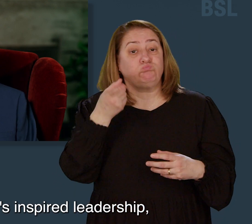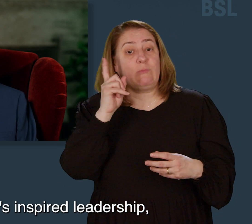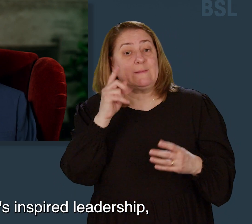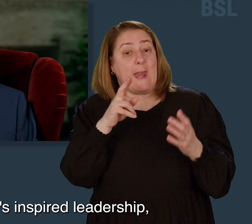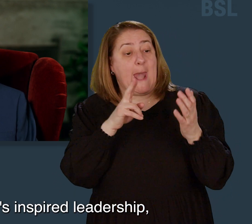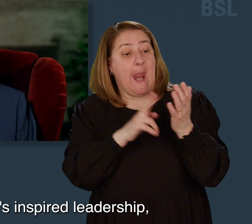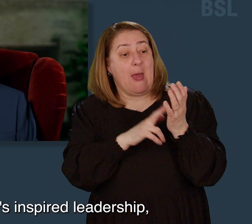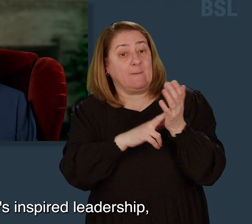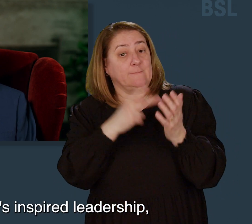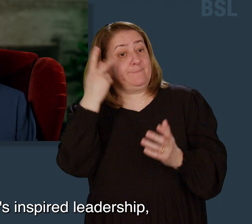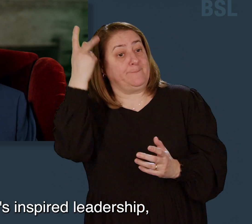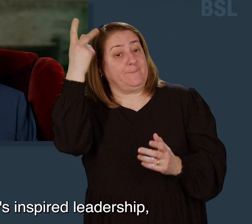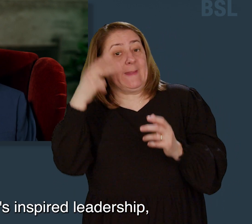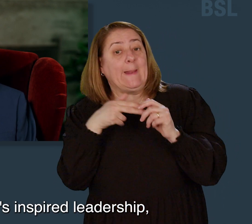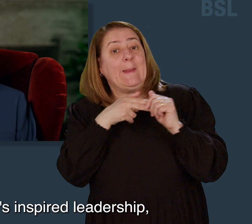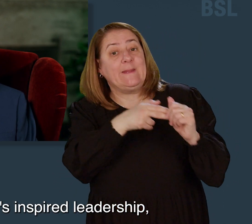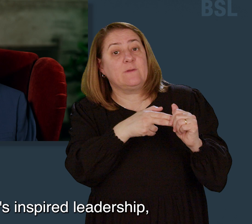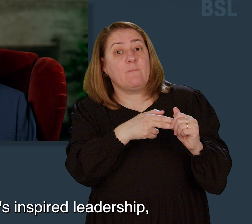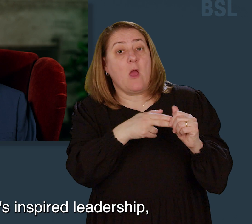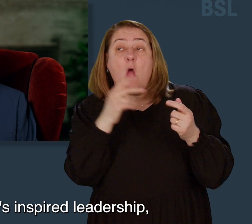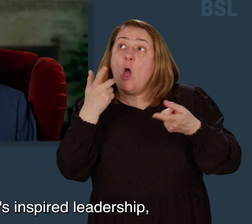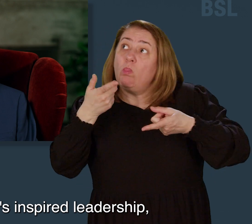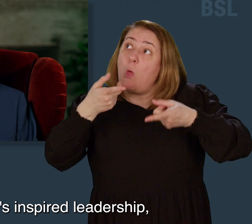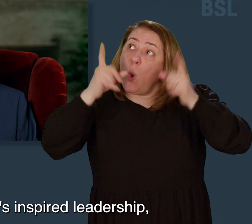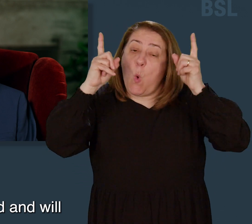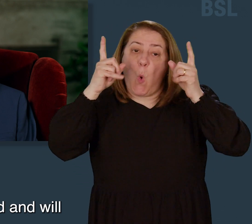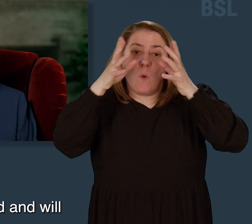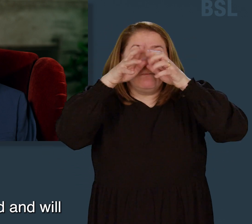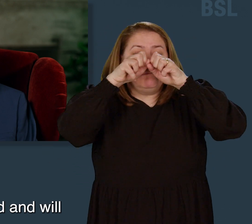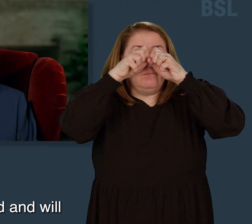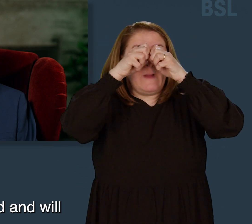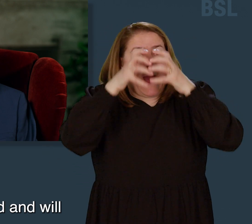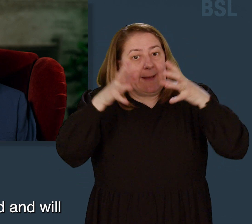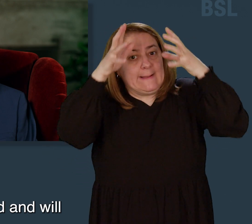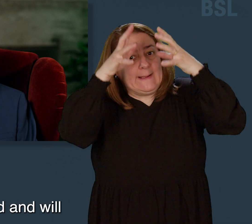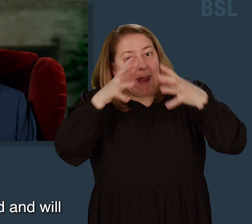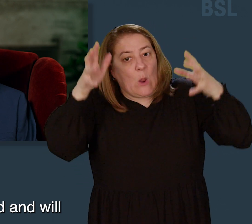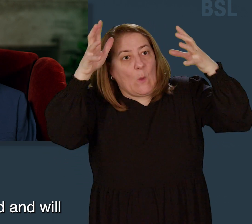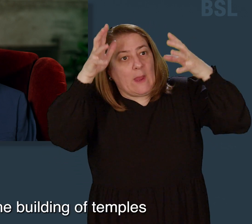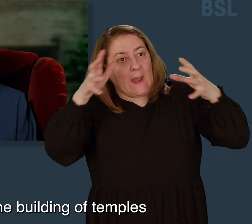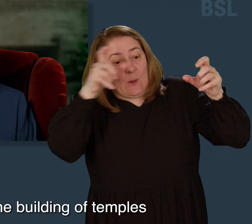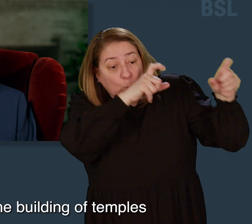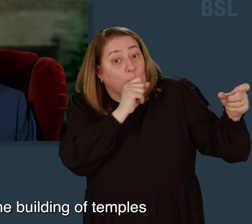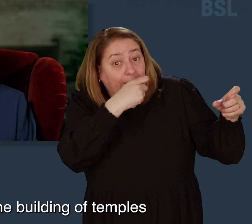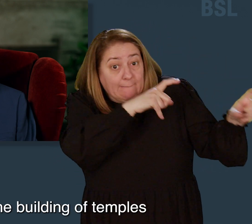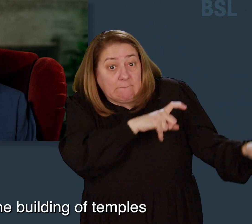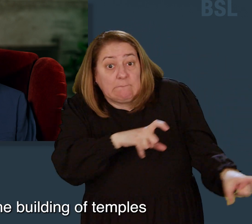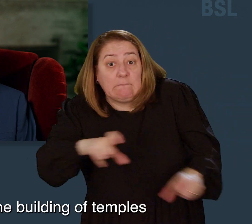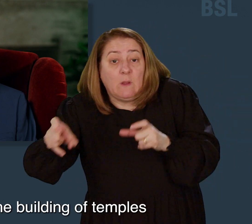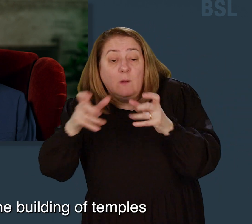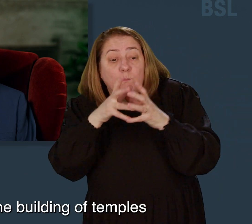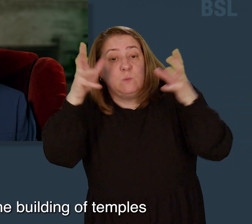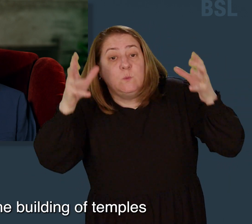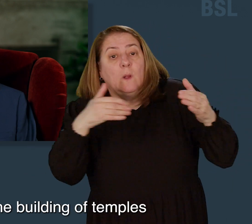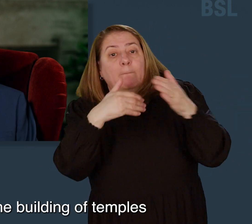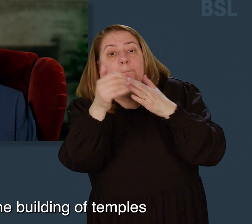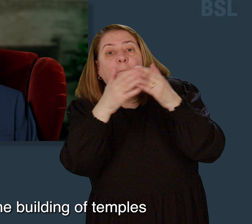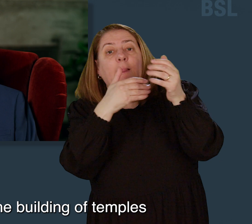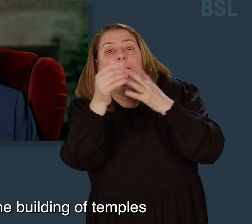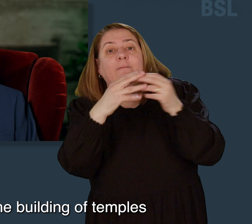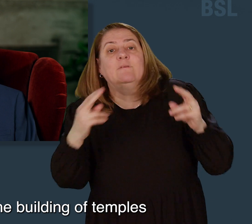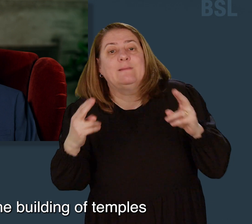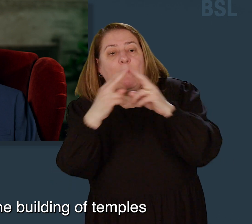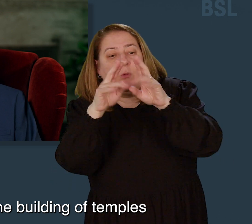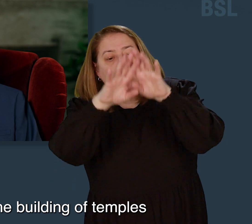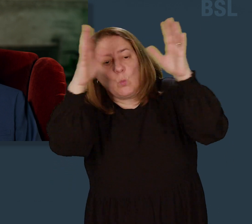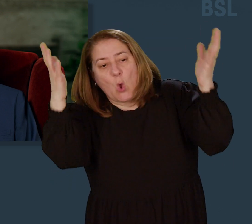Under President Nelson's inspired leadership, the Lord has accelerated and will continue to accelerate the